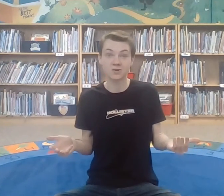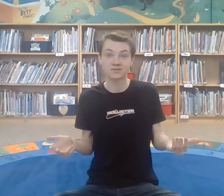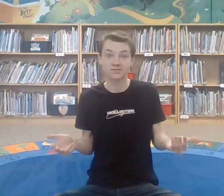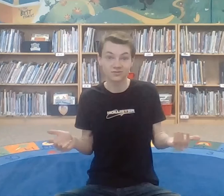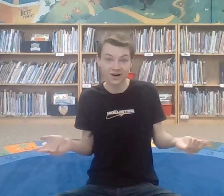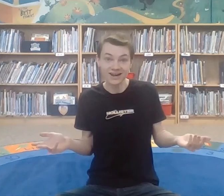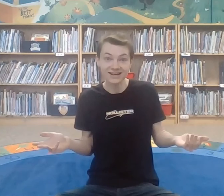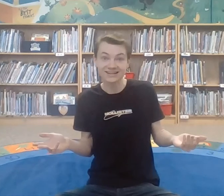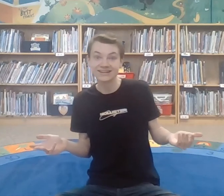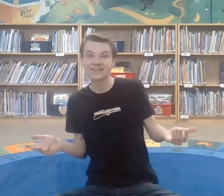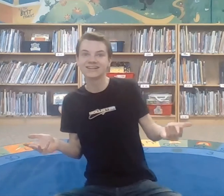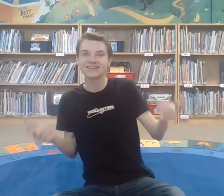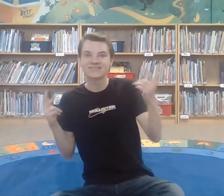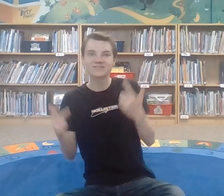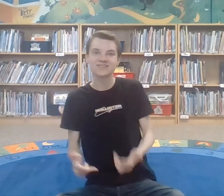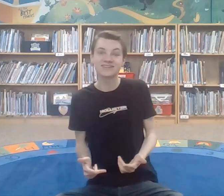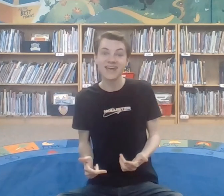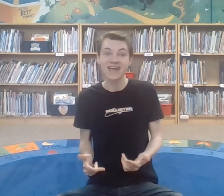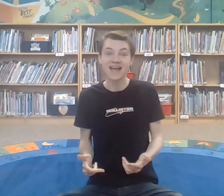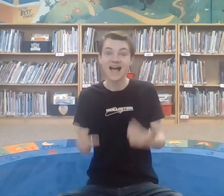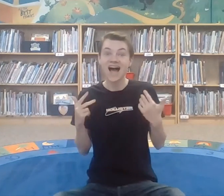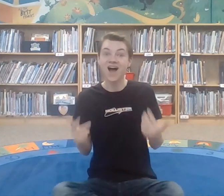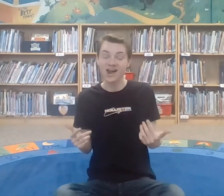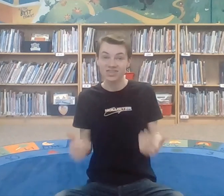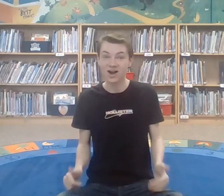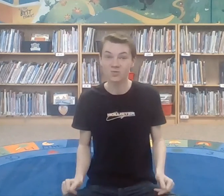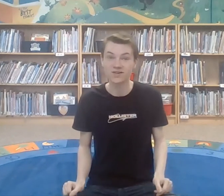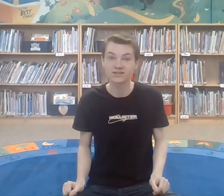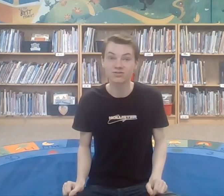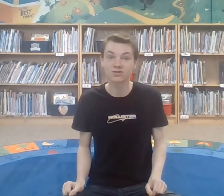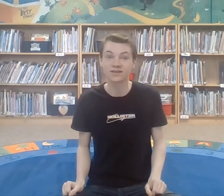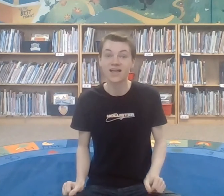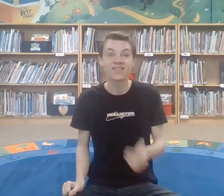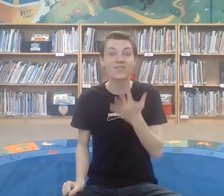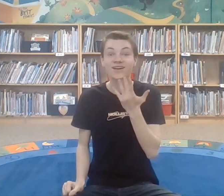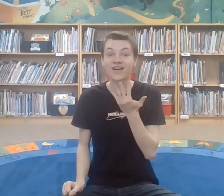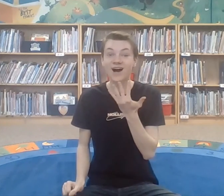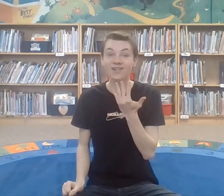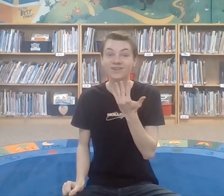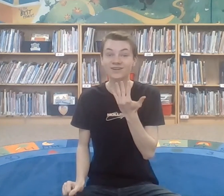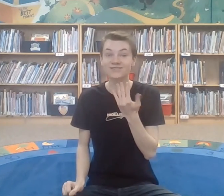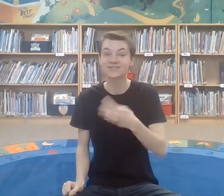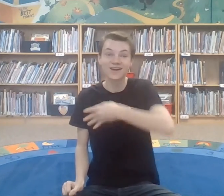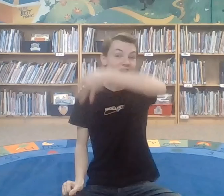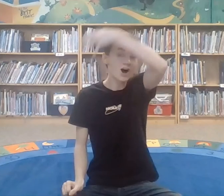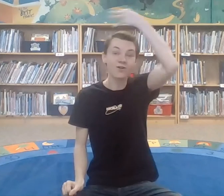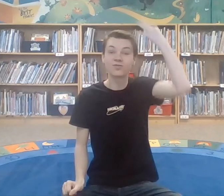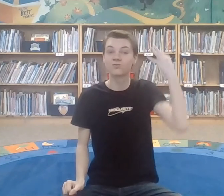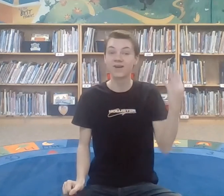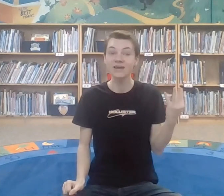language, right? So today, I thought we could learn the colors of the